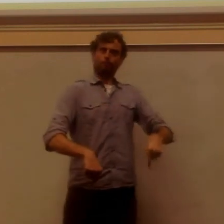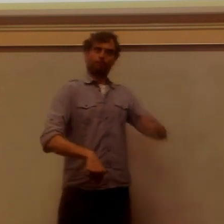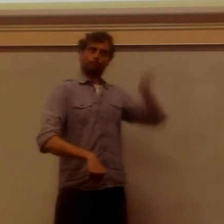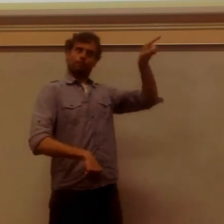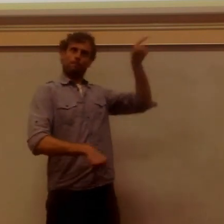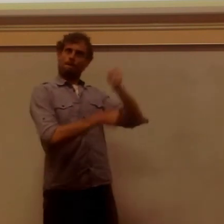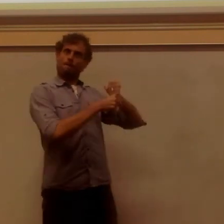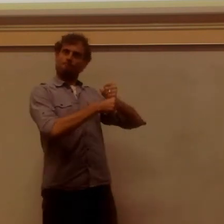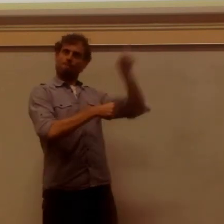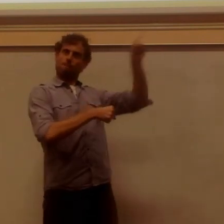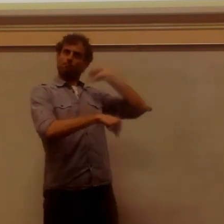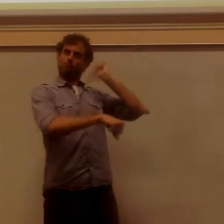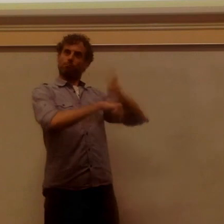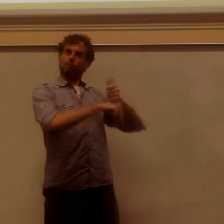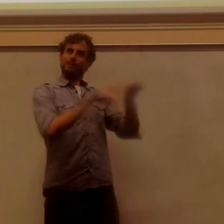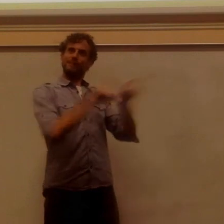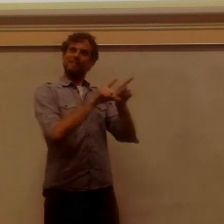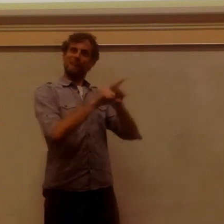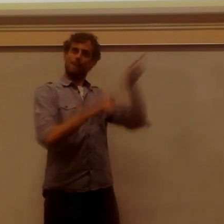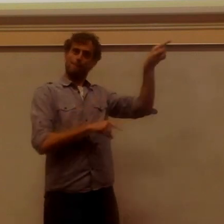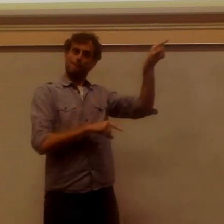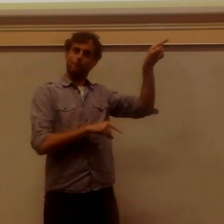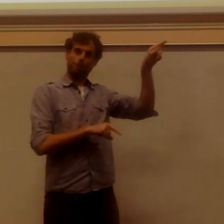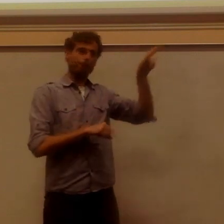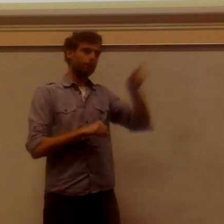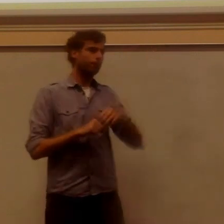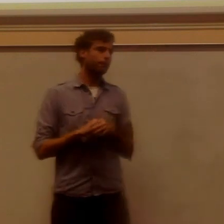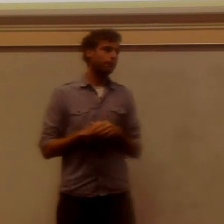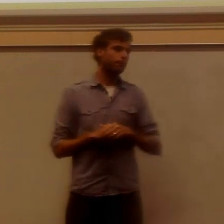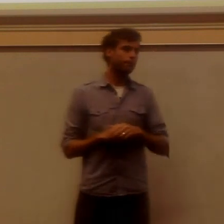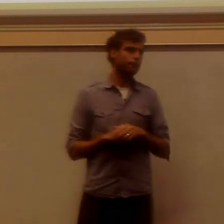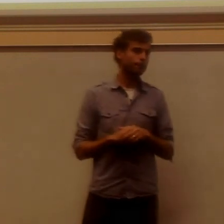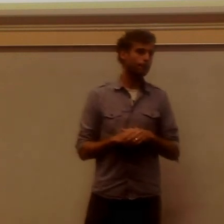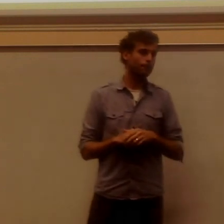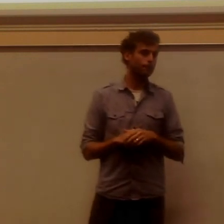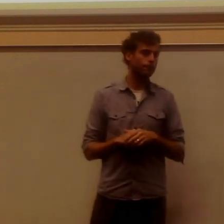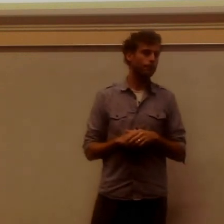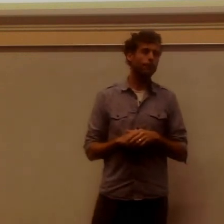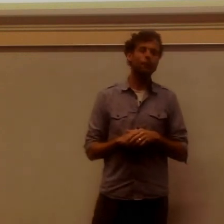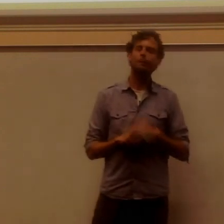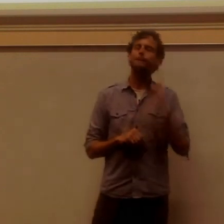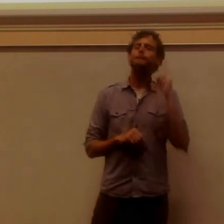kind of service replicated by their national governments within their own respective countries.